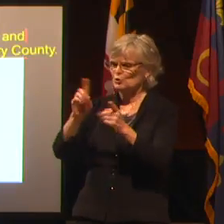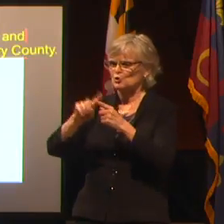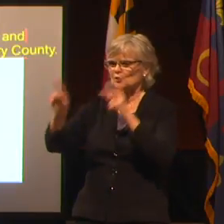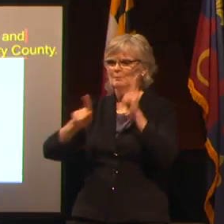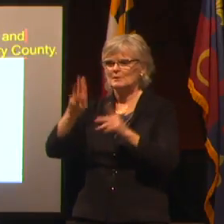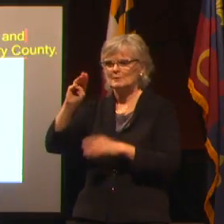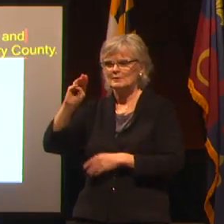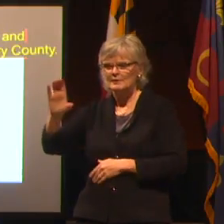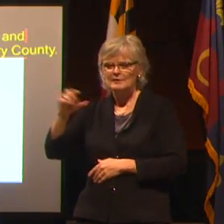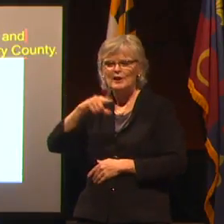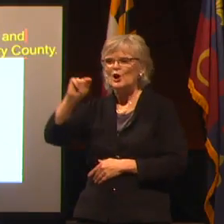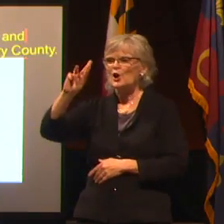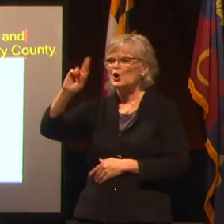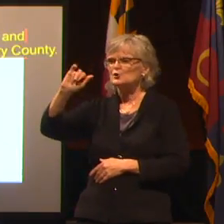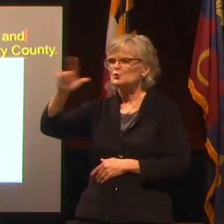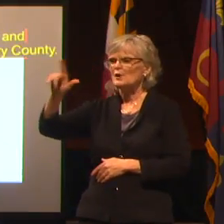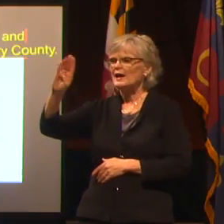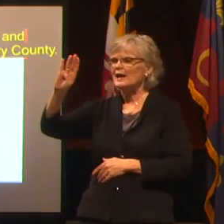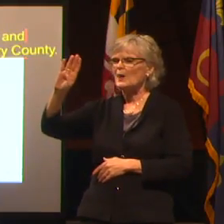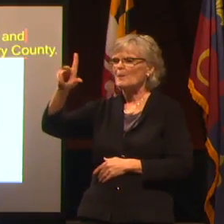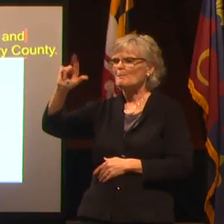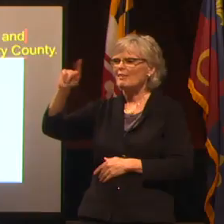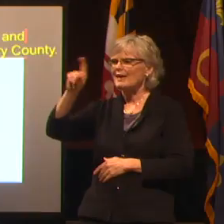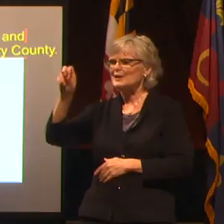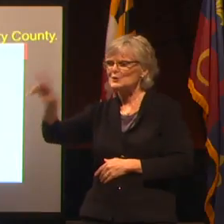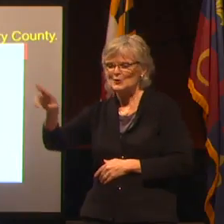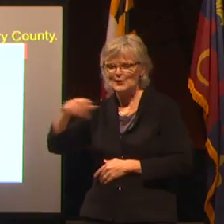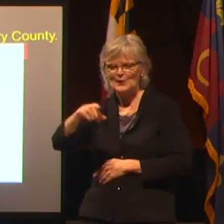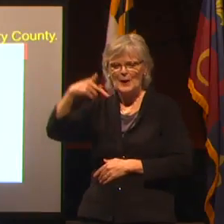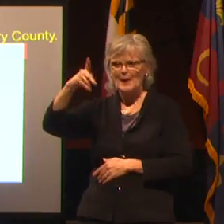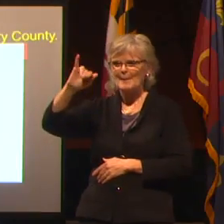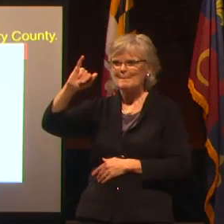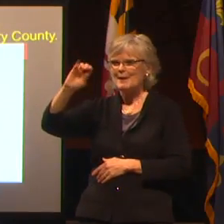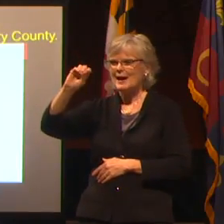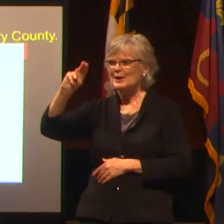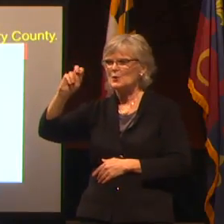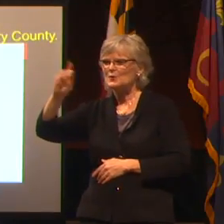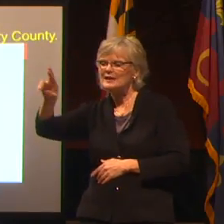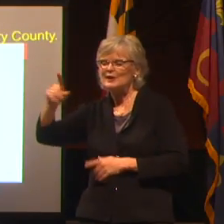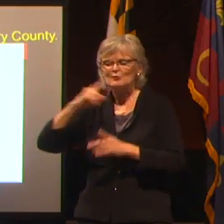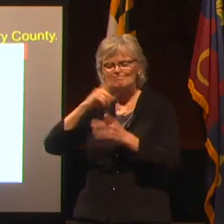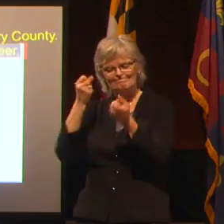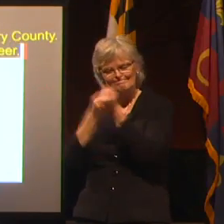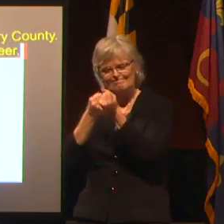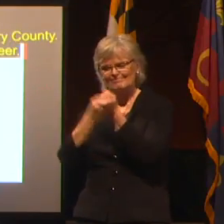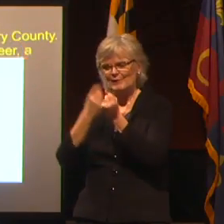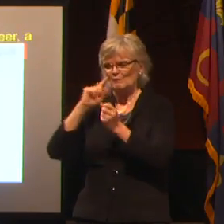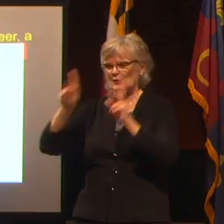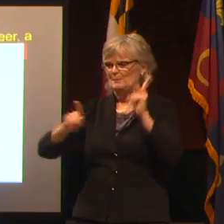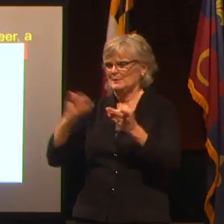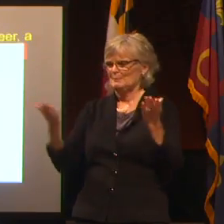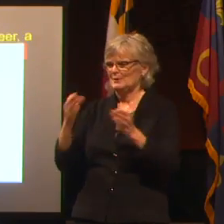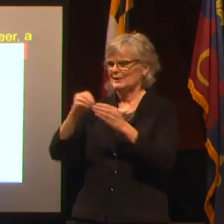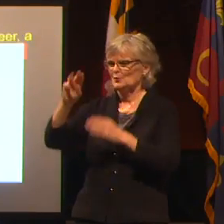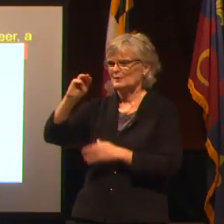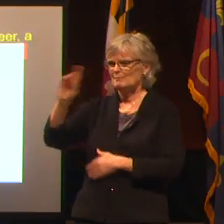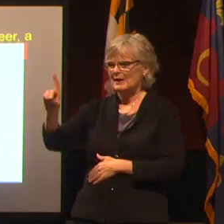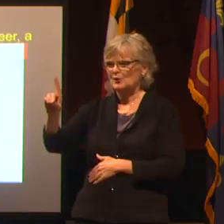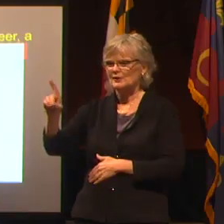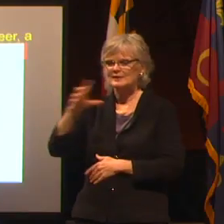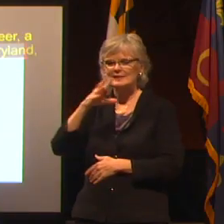been a trailblazer and a pioneer, a fierce advocate for the people of Maryland. And